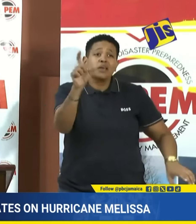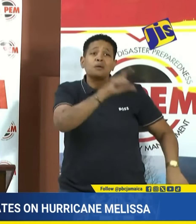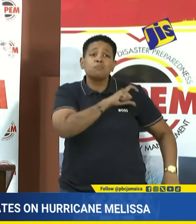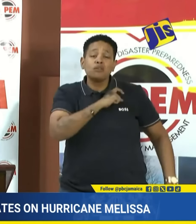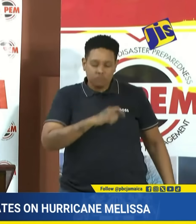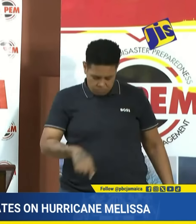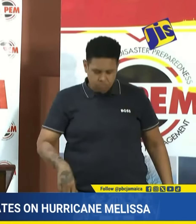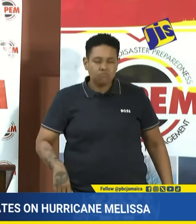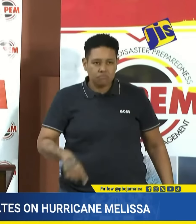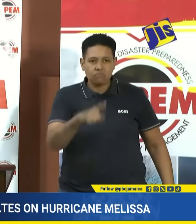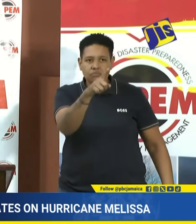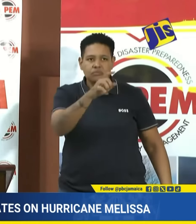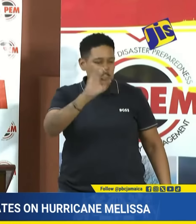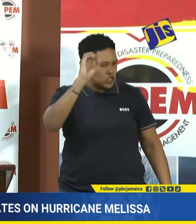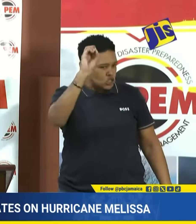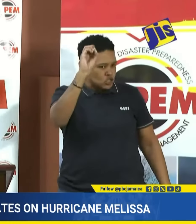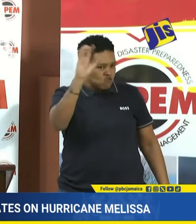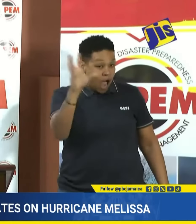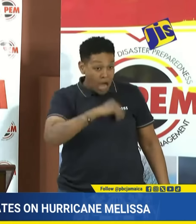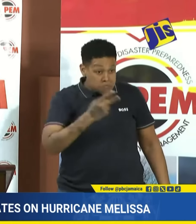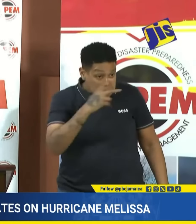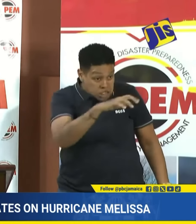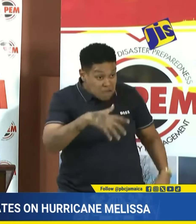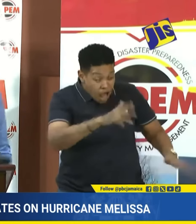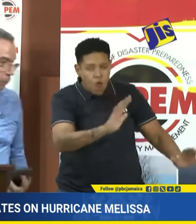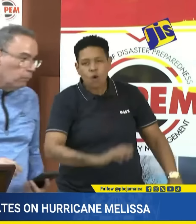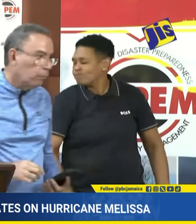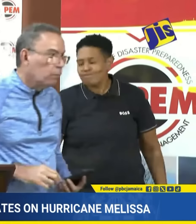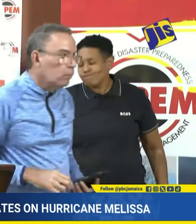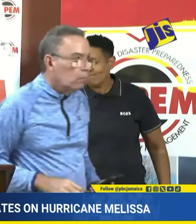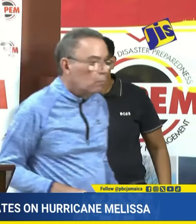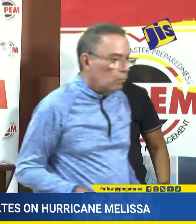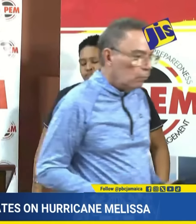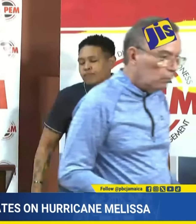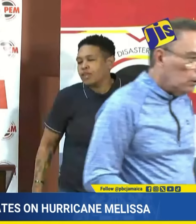Zero tolerance. Zero tolerance. Thank you.